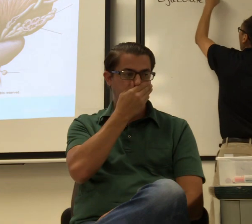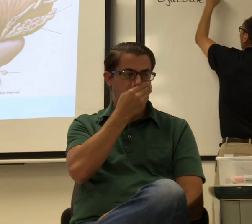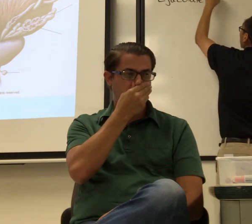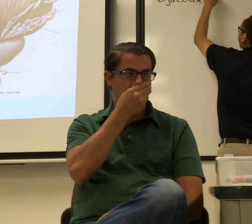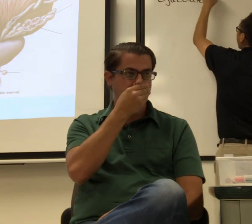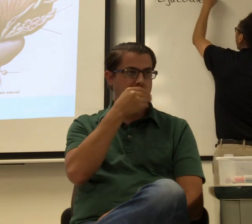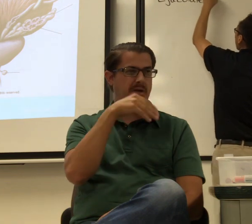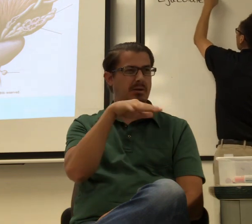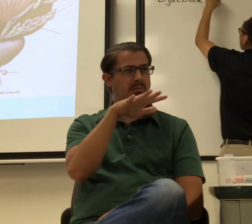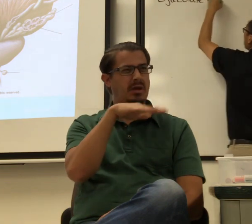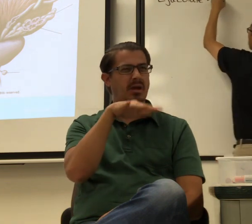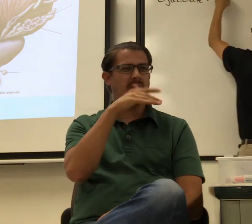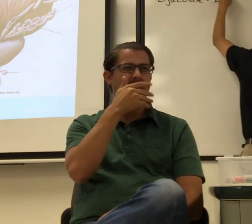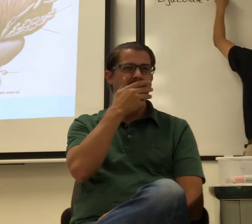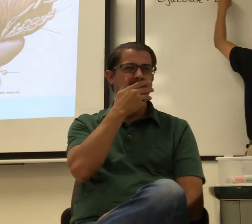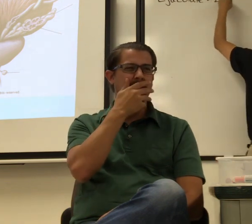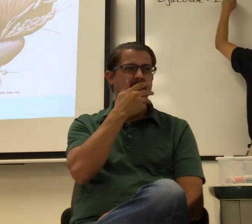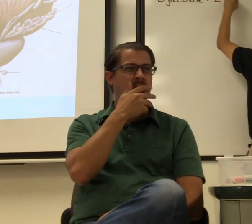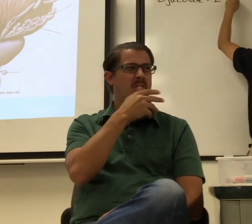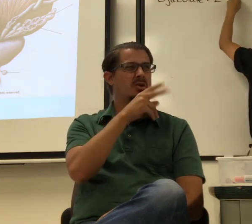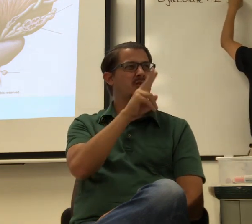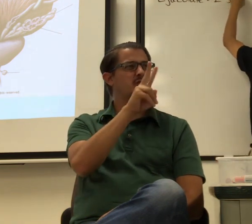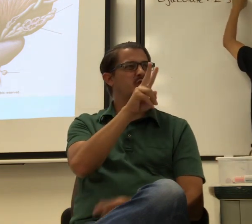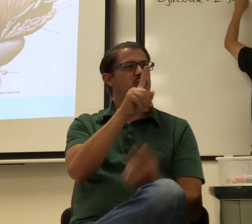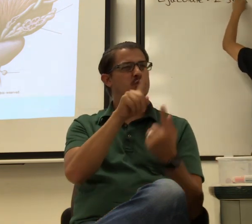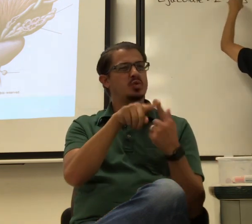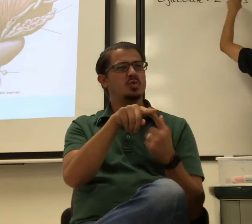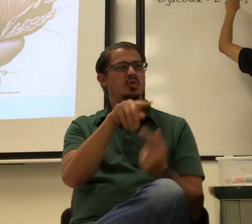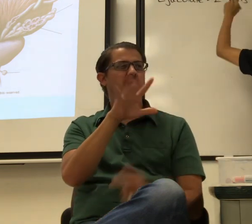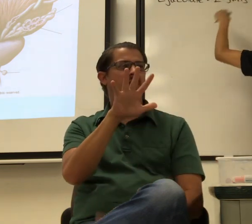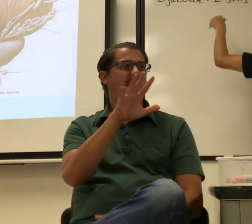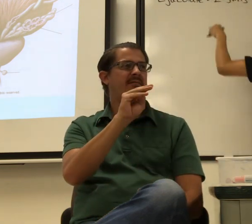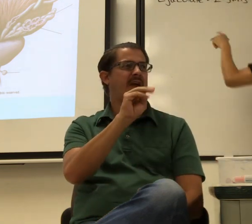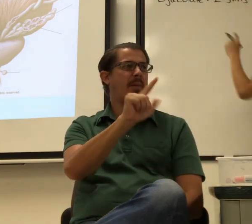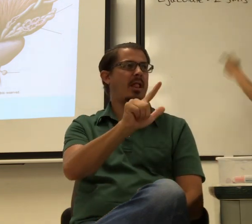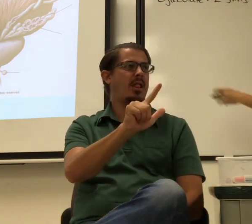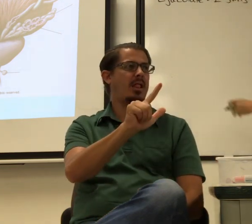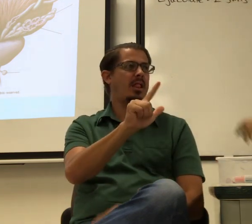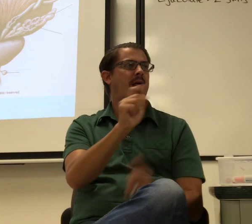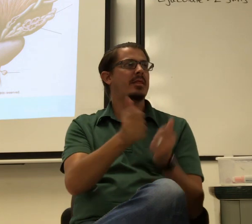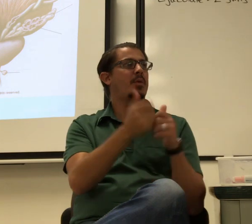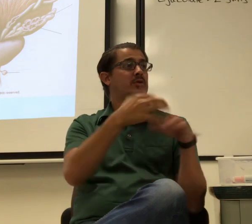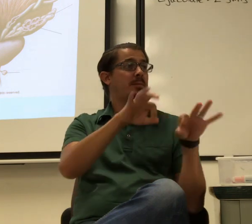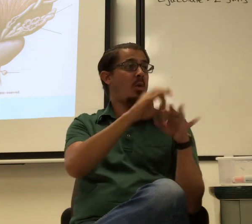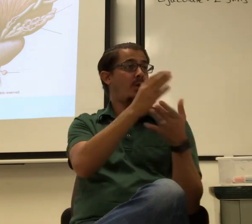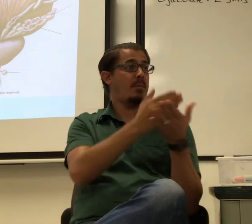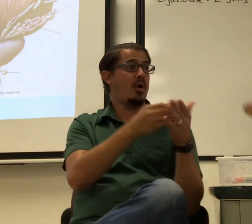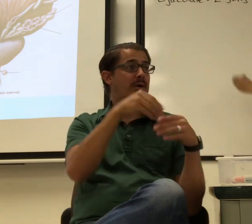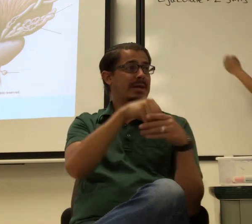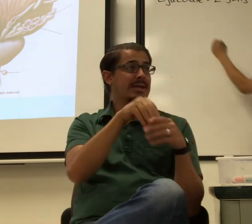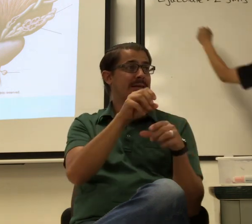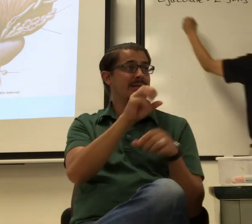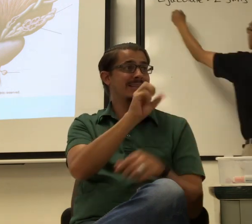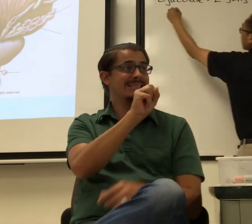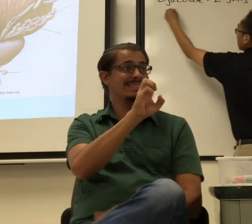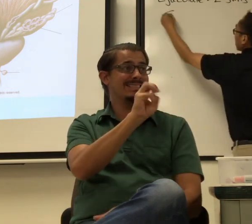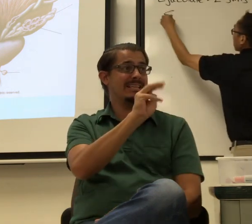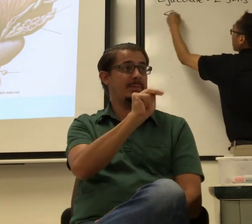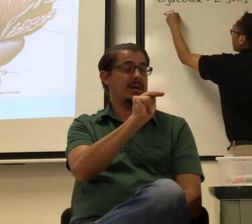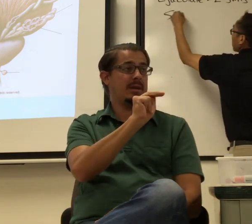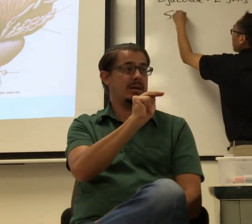it's about 2 to 5 mLs. And the most important ingredient in the ejaculate, in the semen,